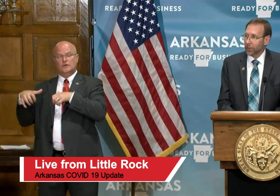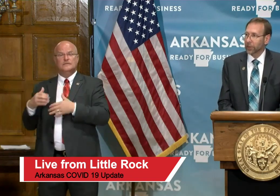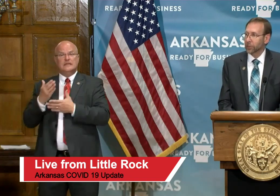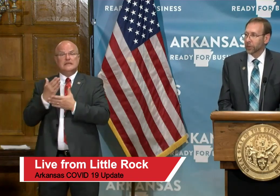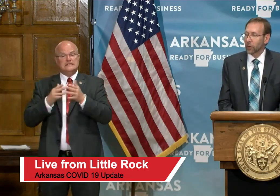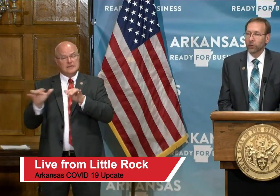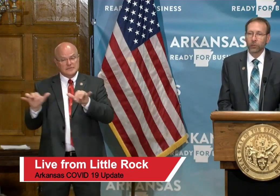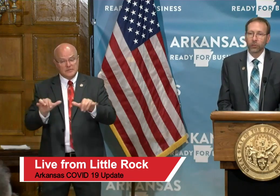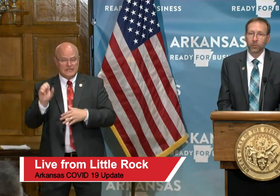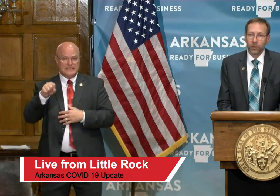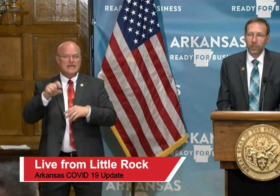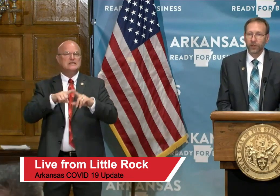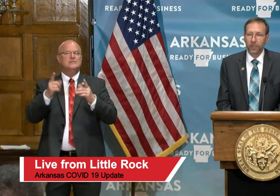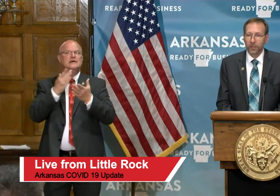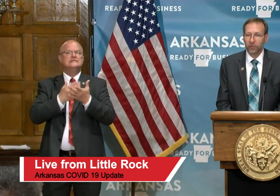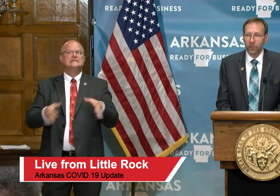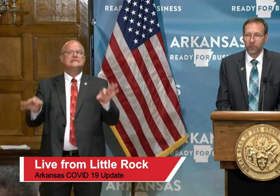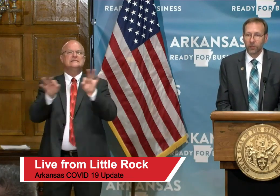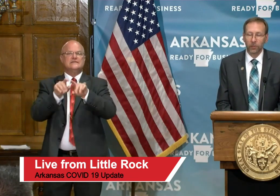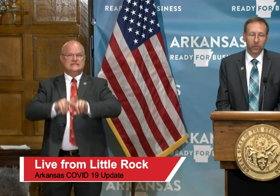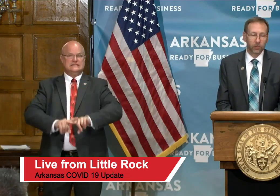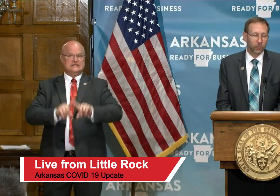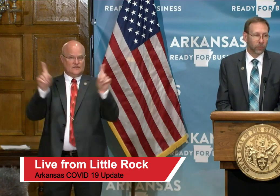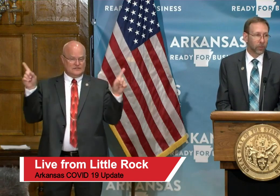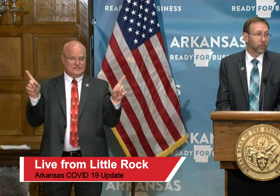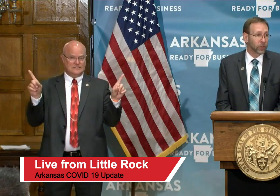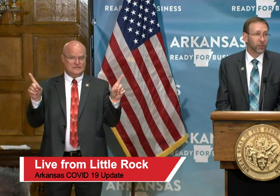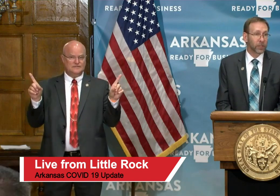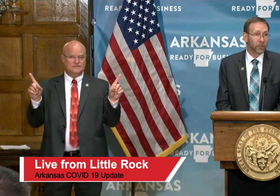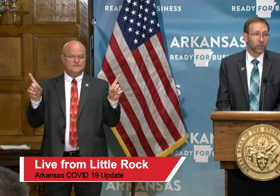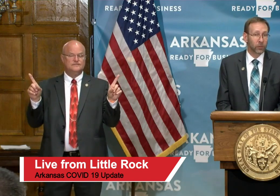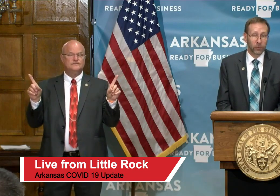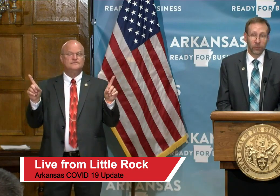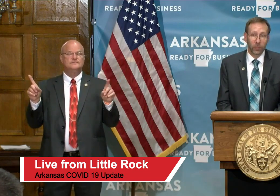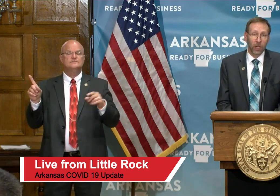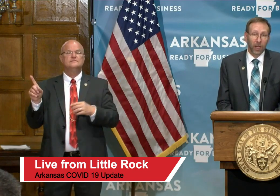some similarities, but there are also some significant differences,